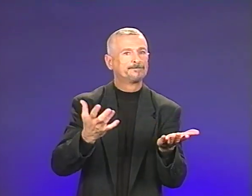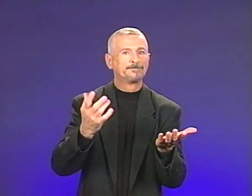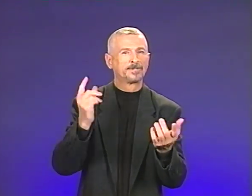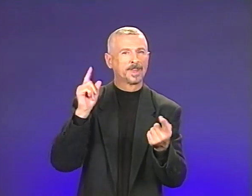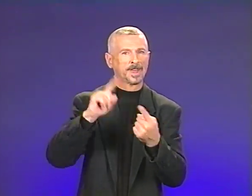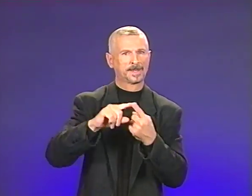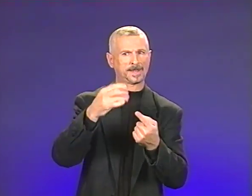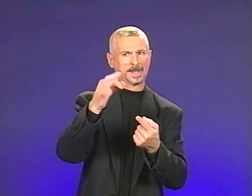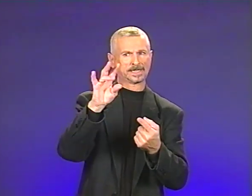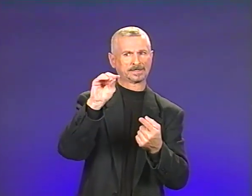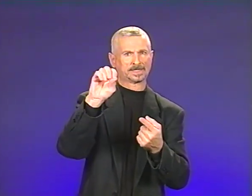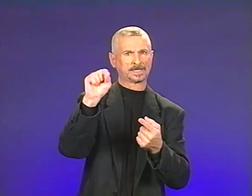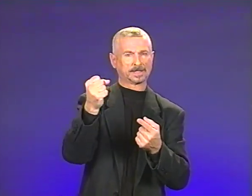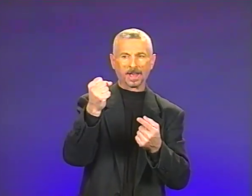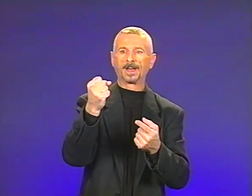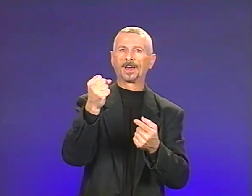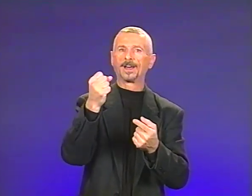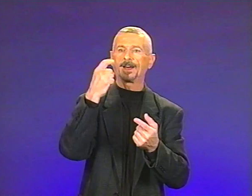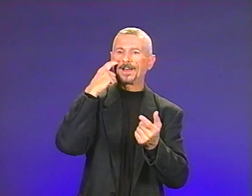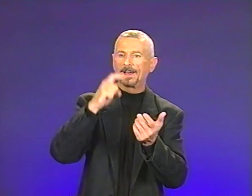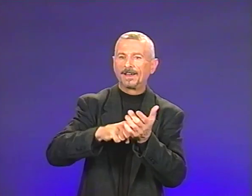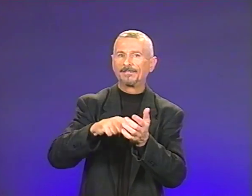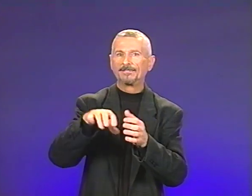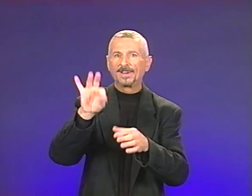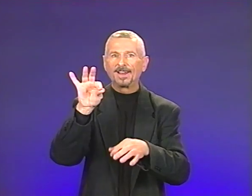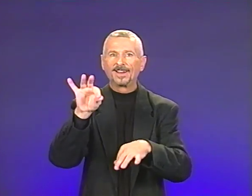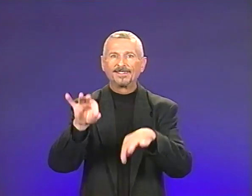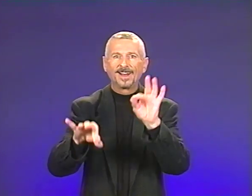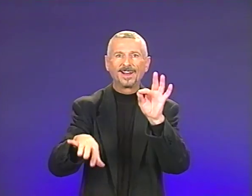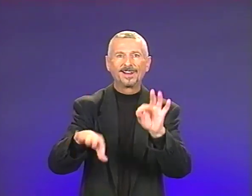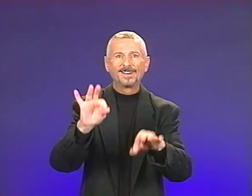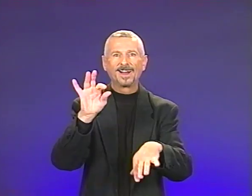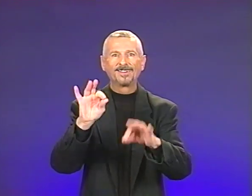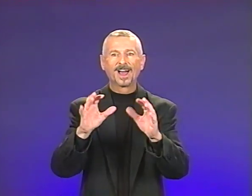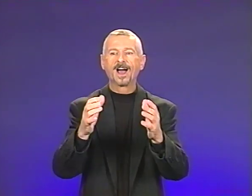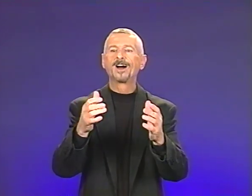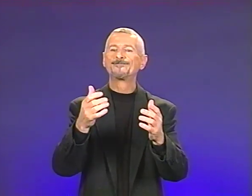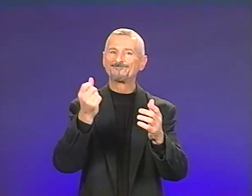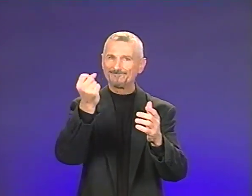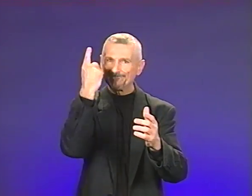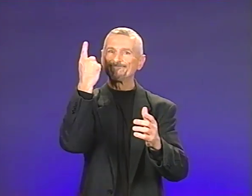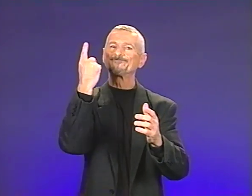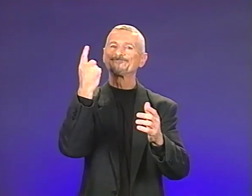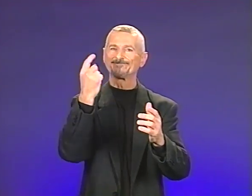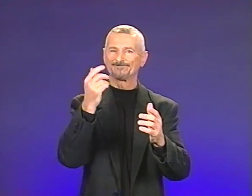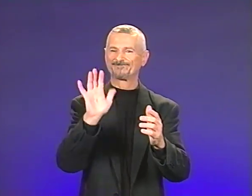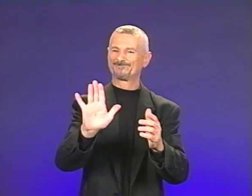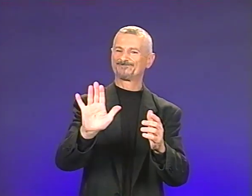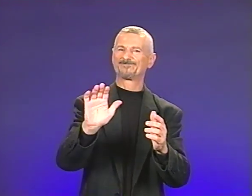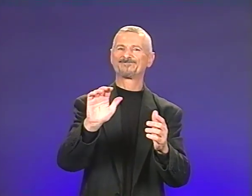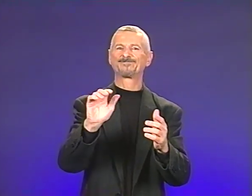many years, but it was not recognized until the 1970s, when it came into its own as an art form.